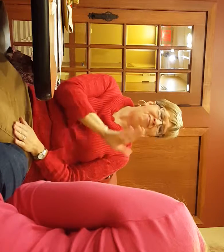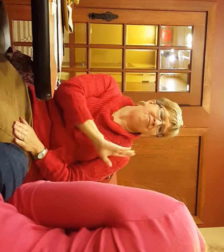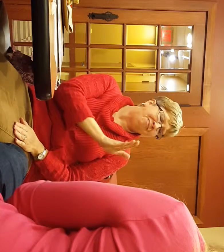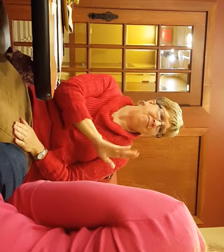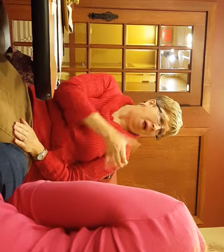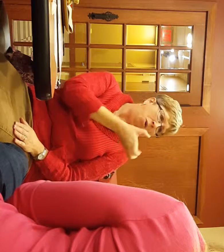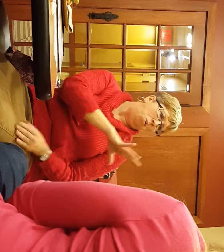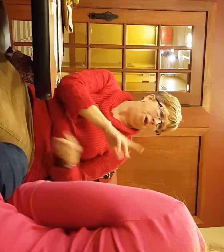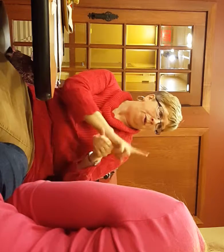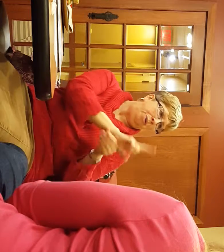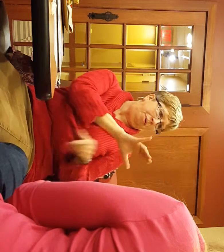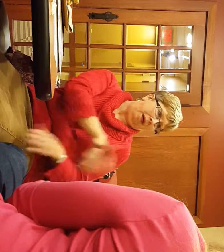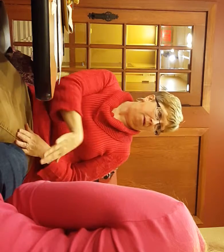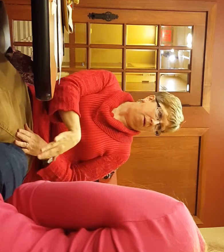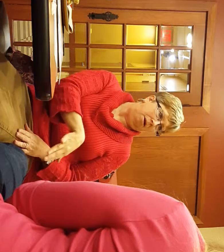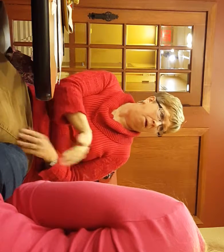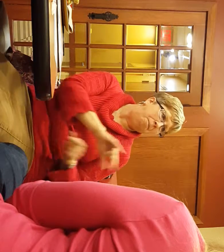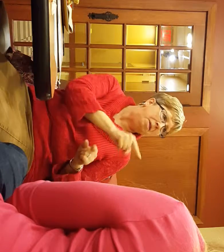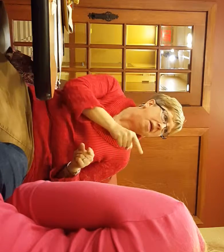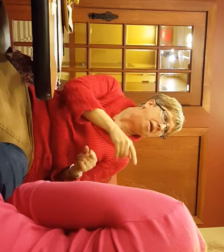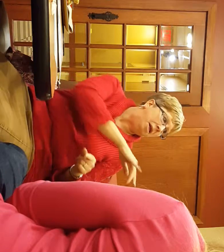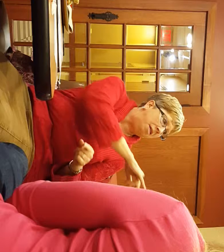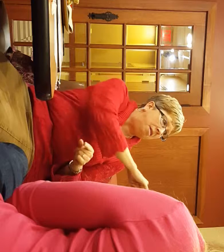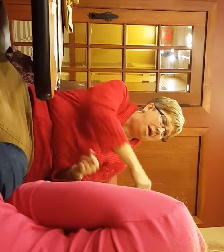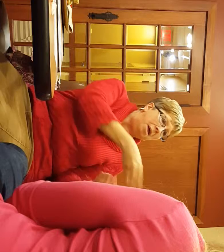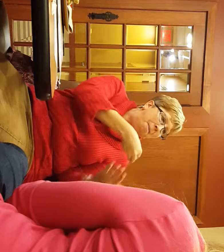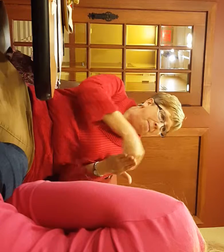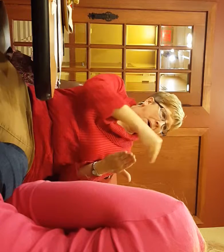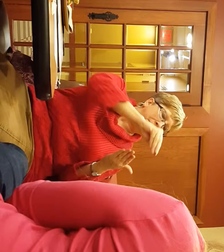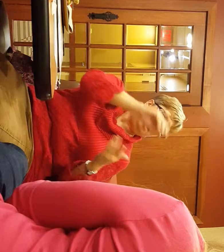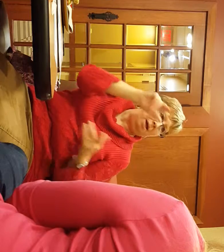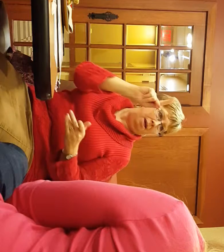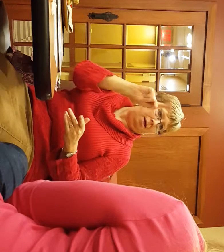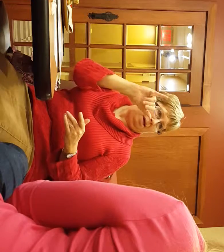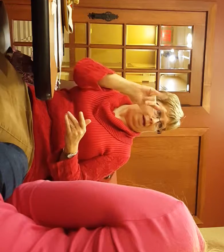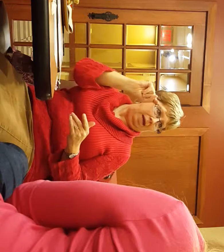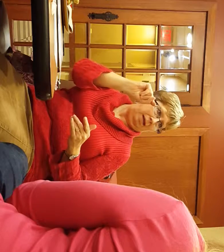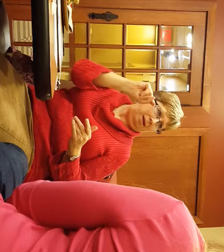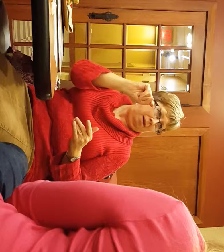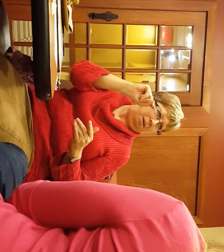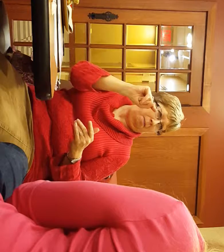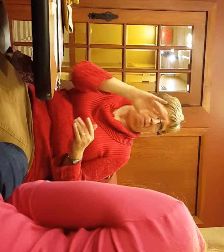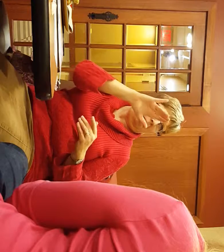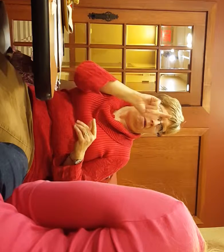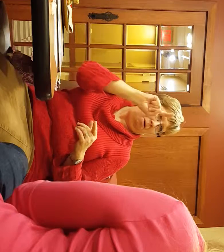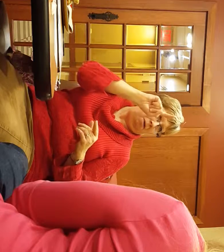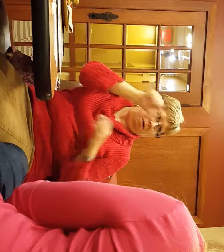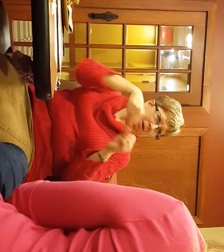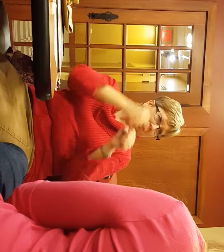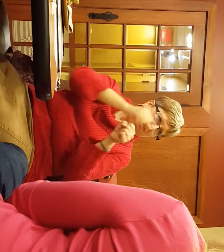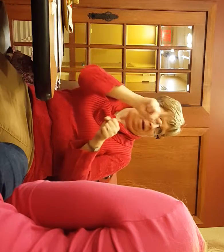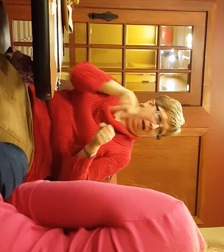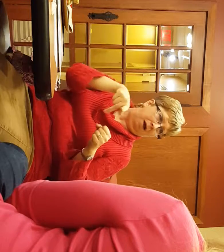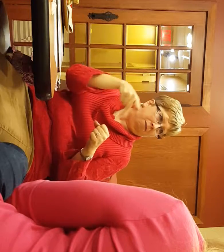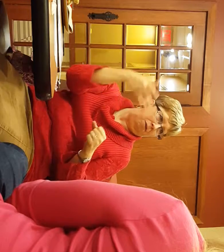they went and bought me a kit for our anniversary one. This is now about a year and a half ago they bought us. And this is what you see here,